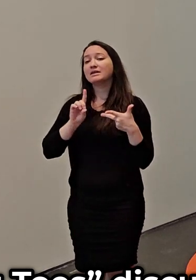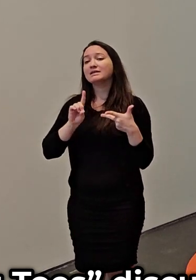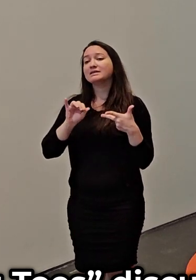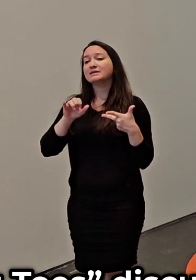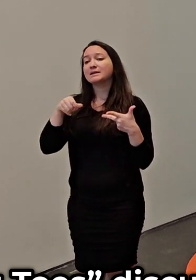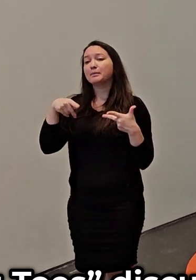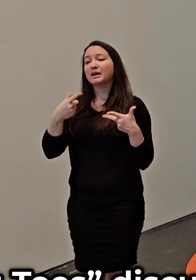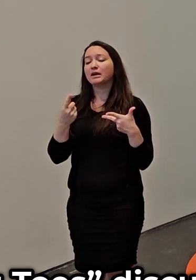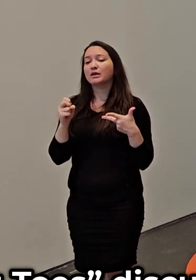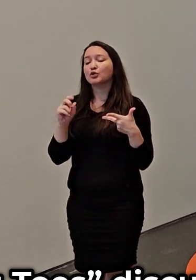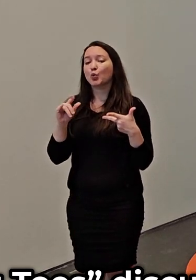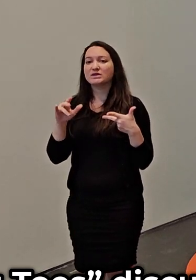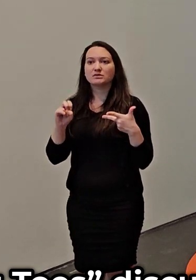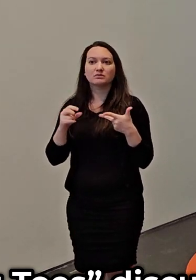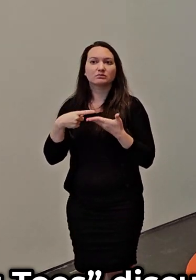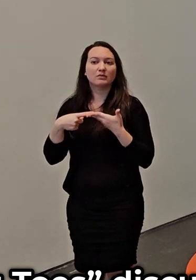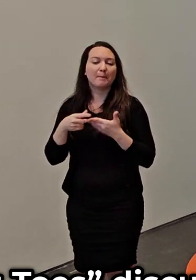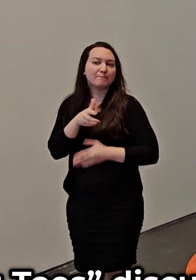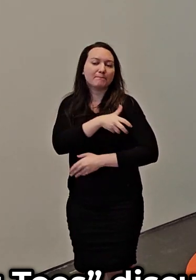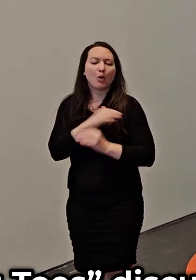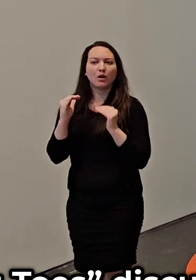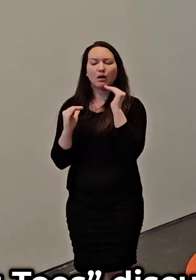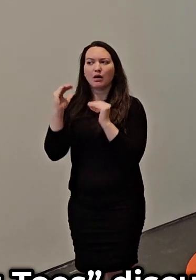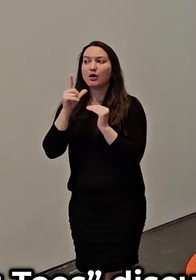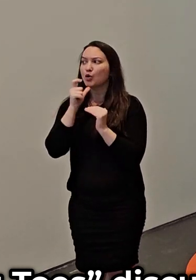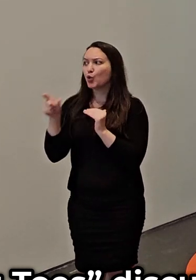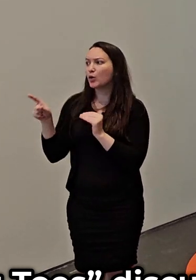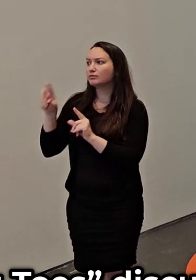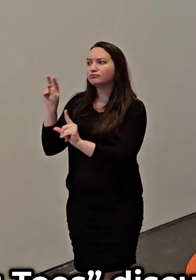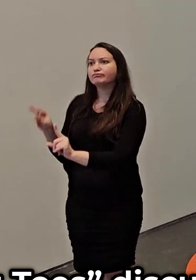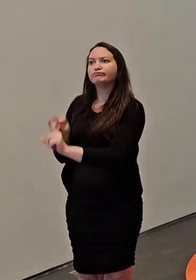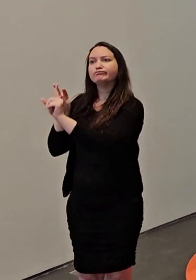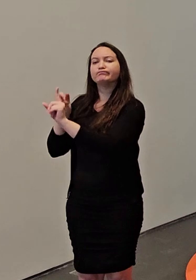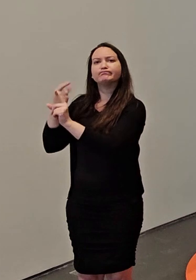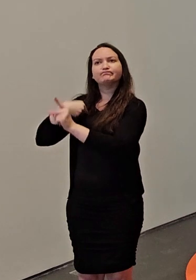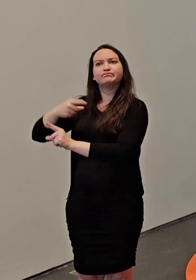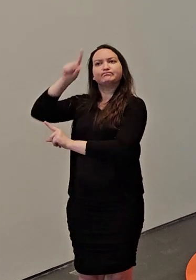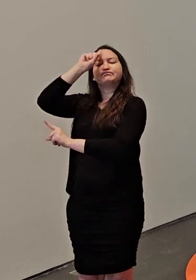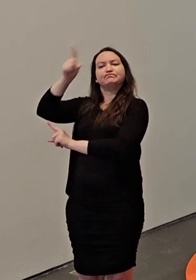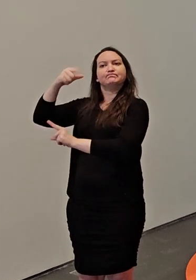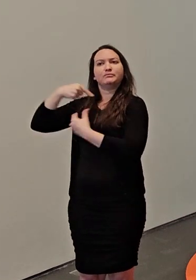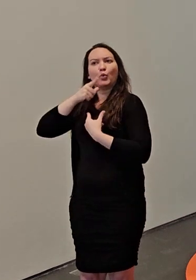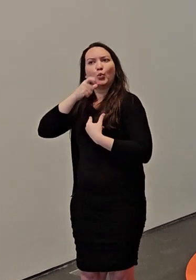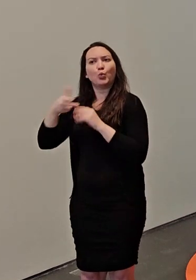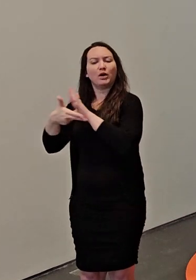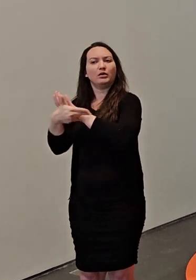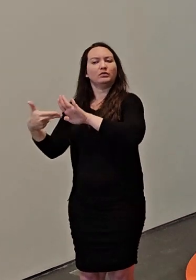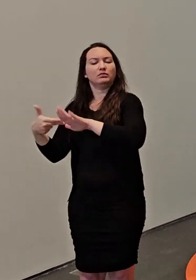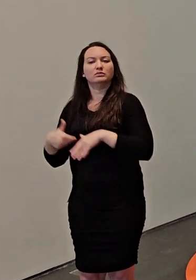involved in who gets to be considered a genius. What ways can you see the theme of power in